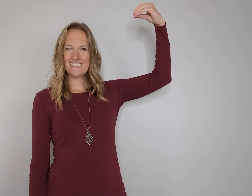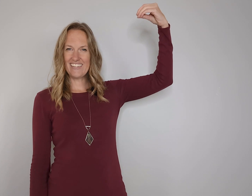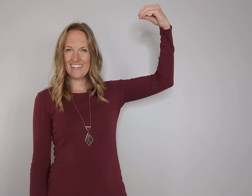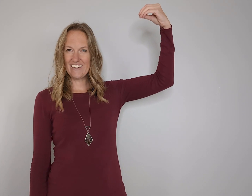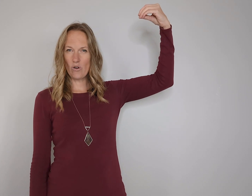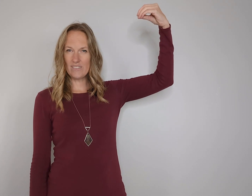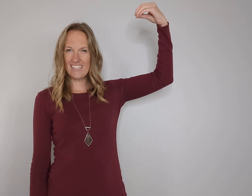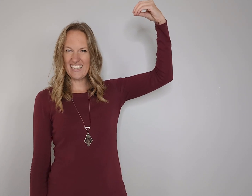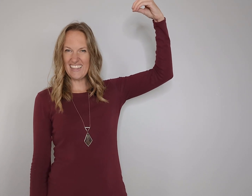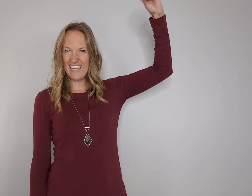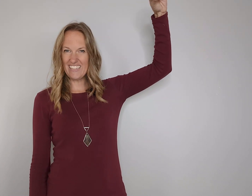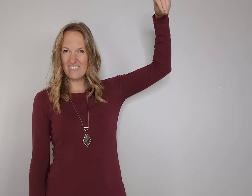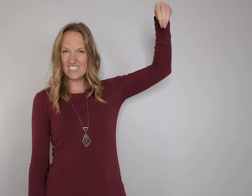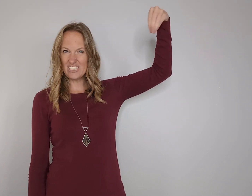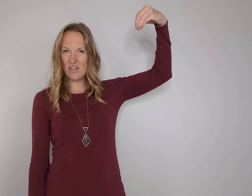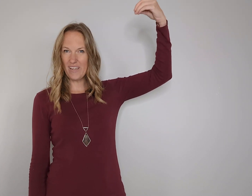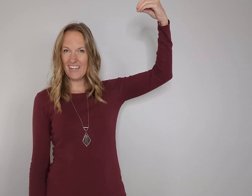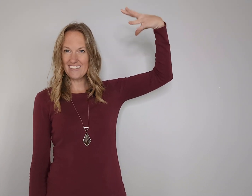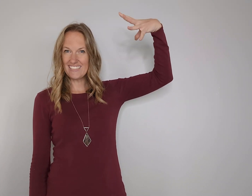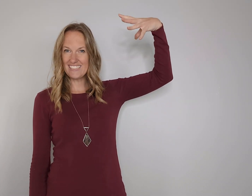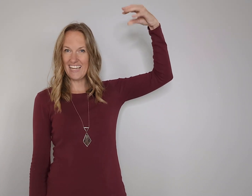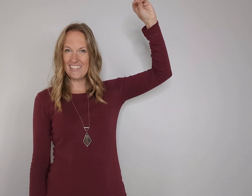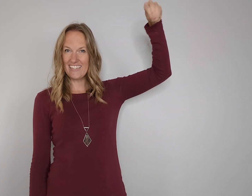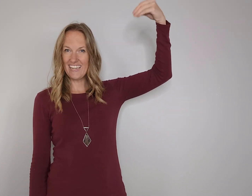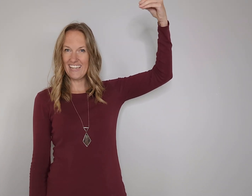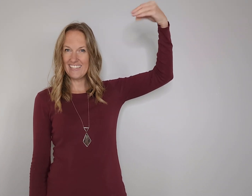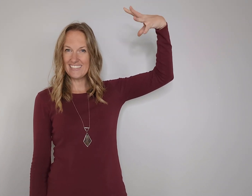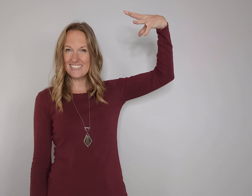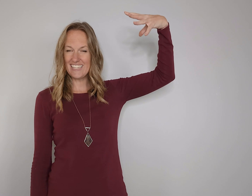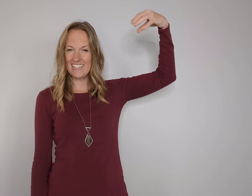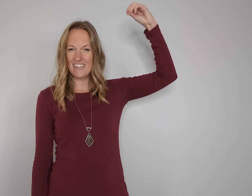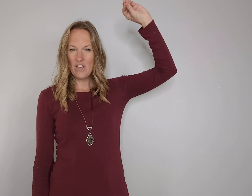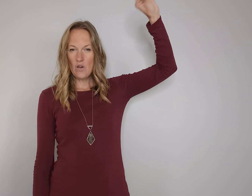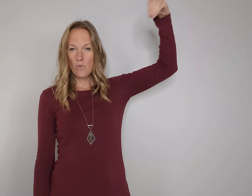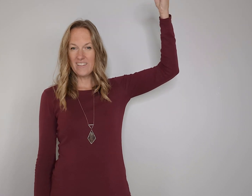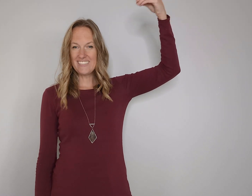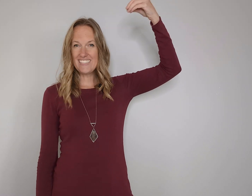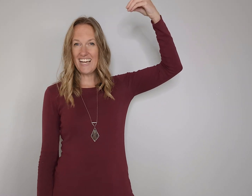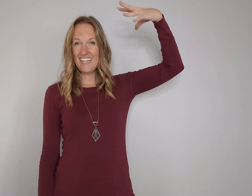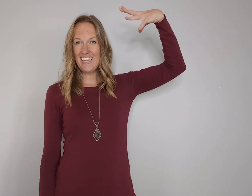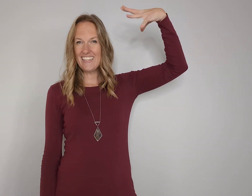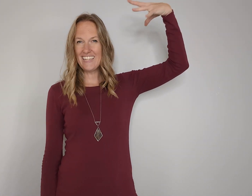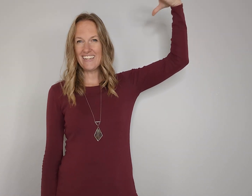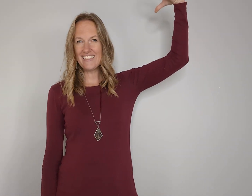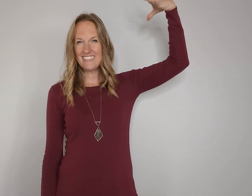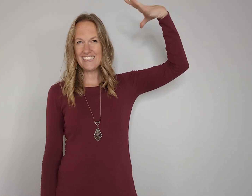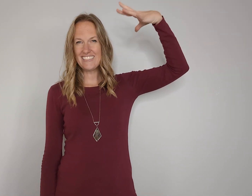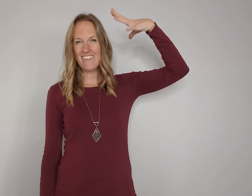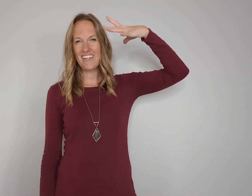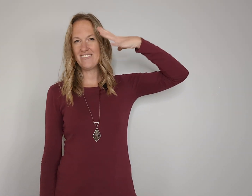So here you're holding like a light and you're almost showing the sun, okay? The sun. When the sun, and then I'm going to say just have it come